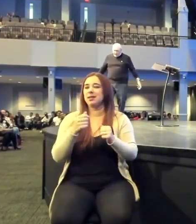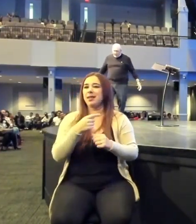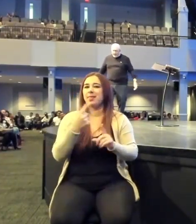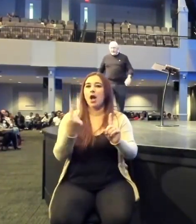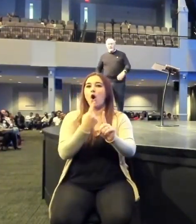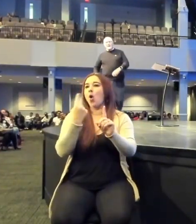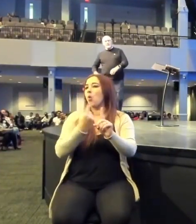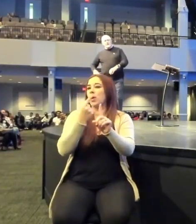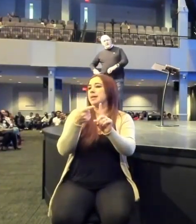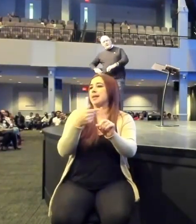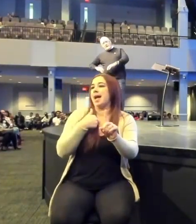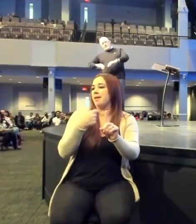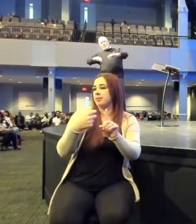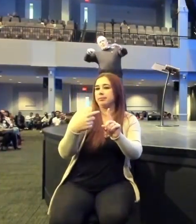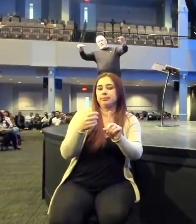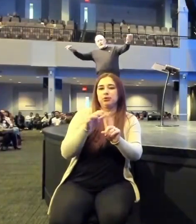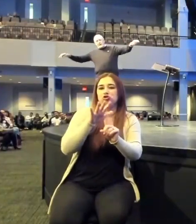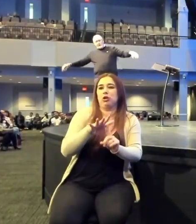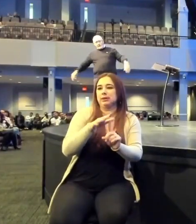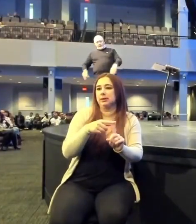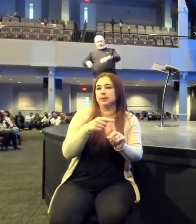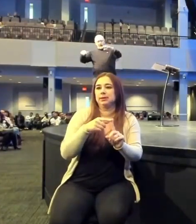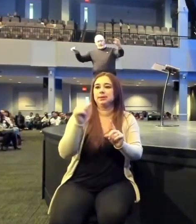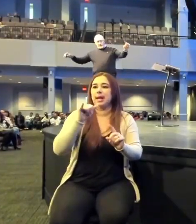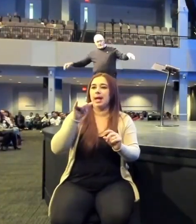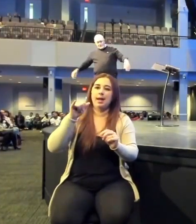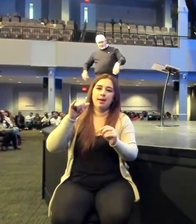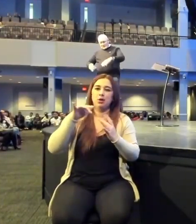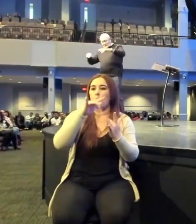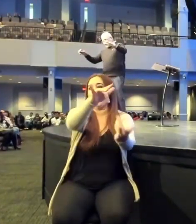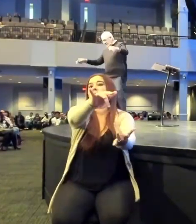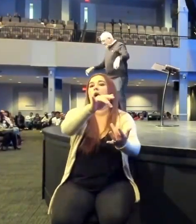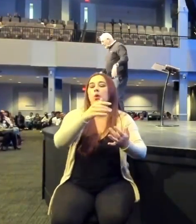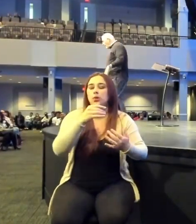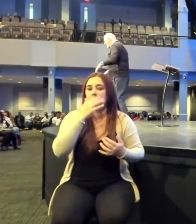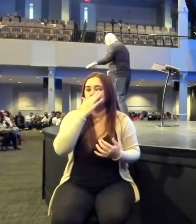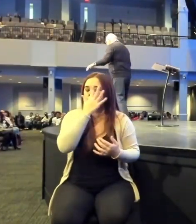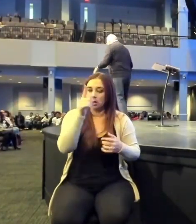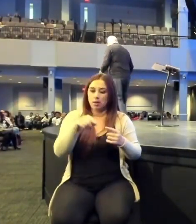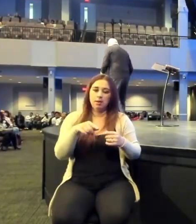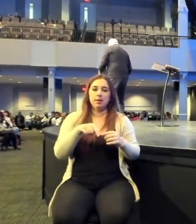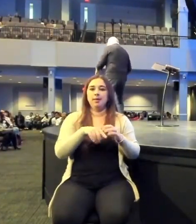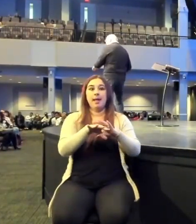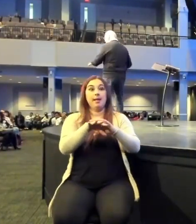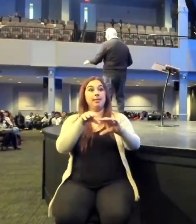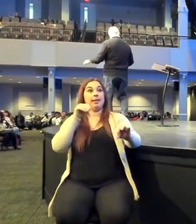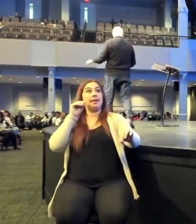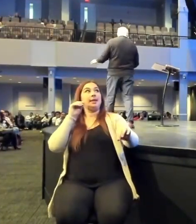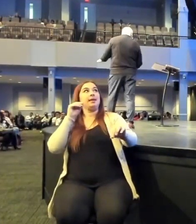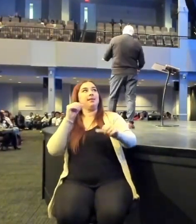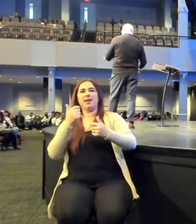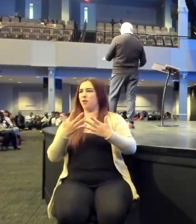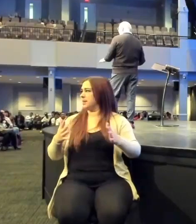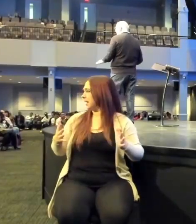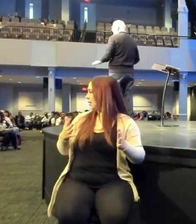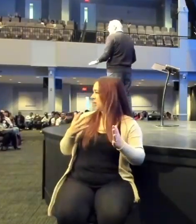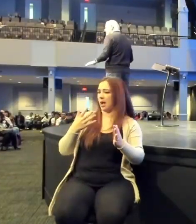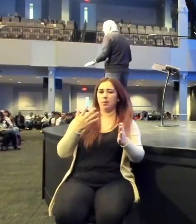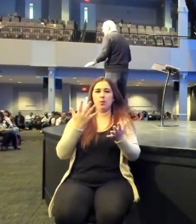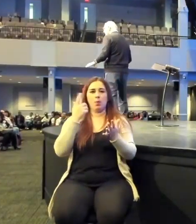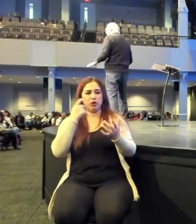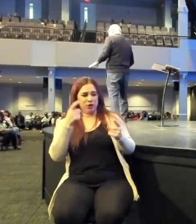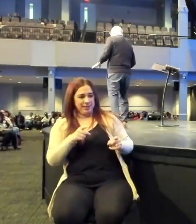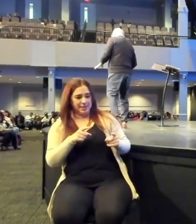like, they fly in and it's like a tornado that happens and they walk back out and everybody's left with, what just happened